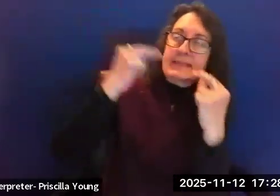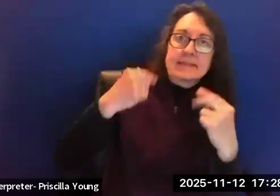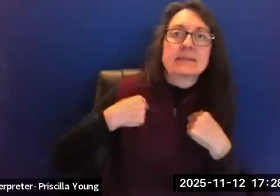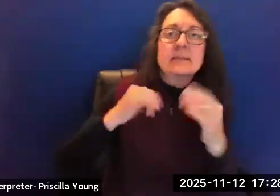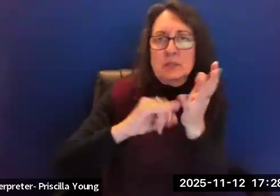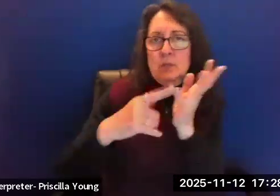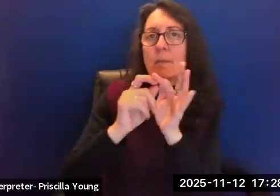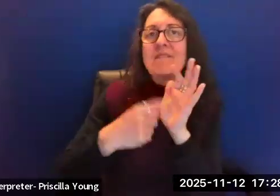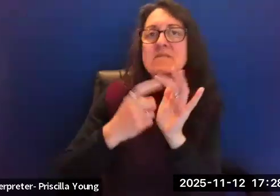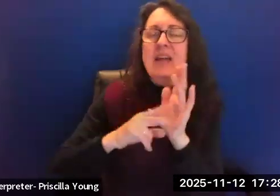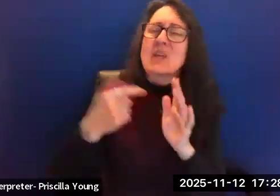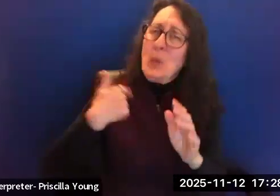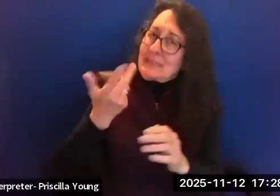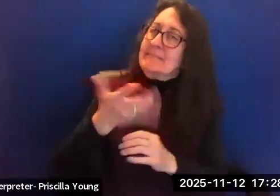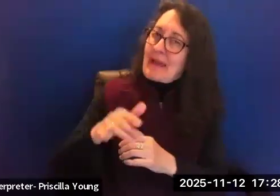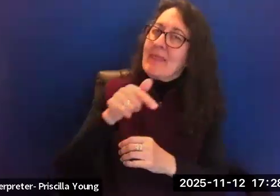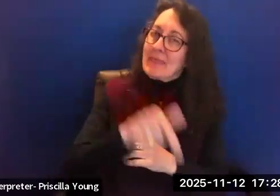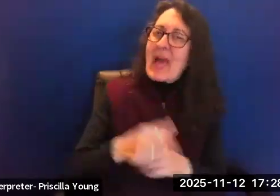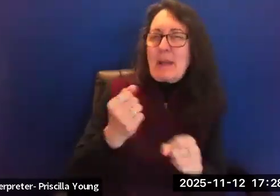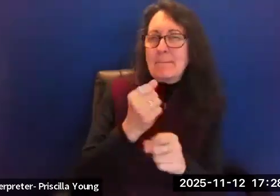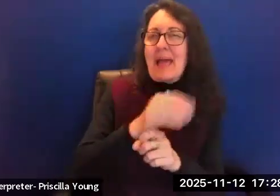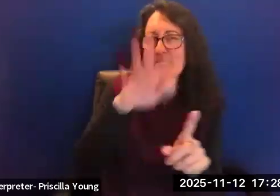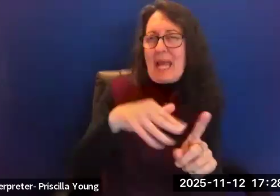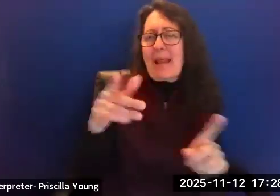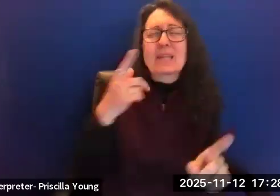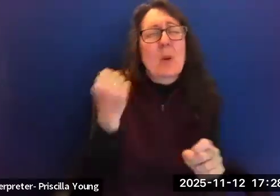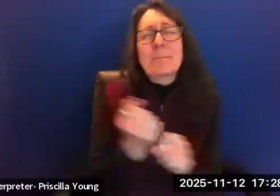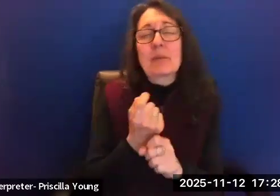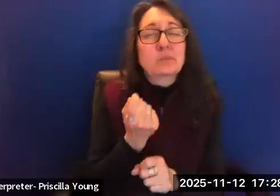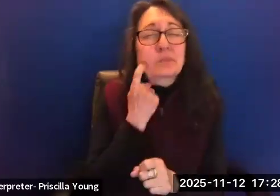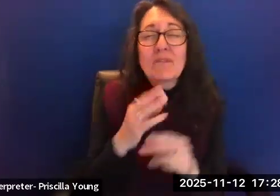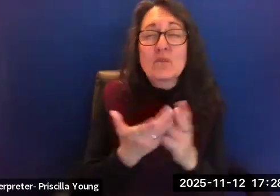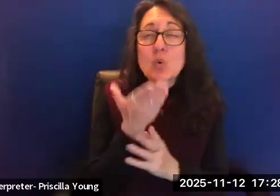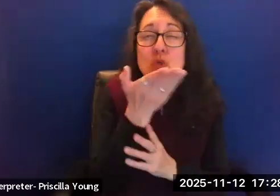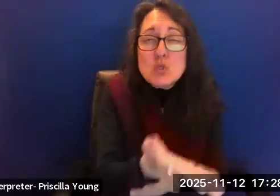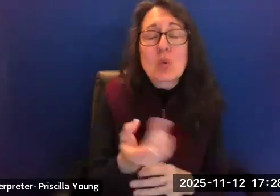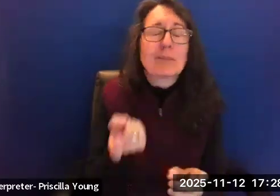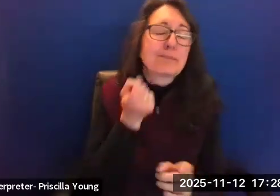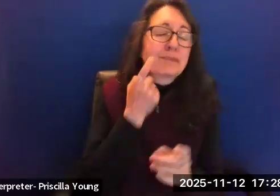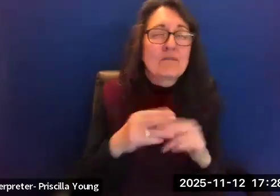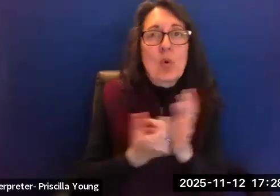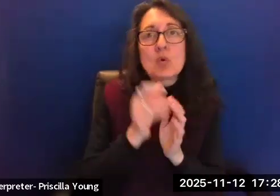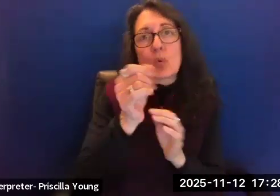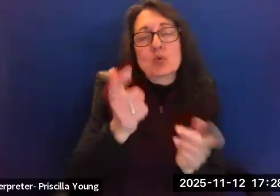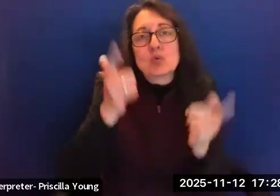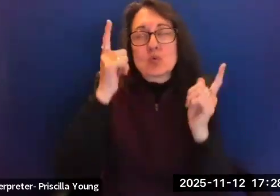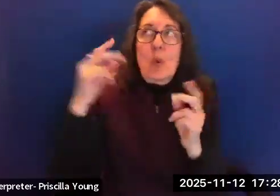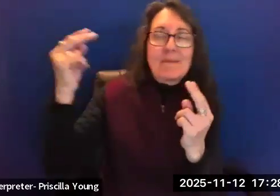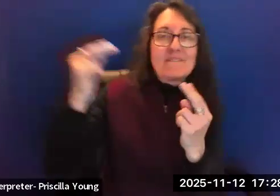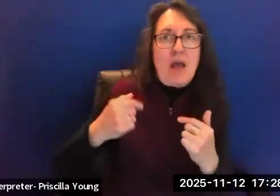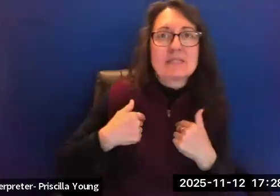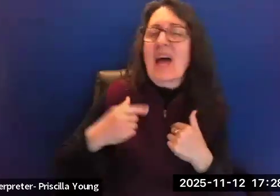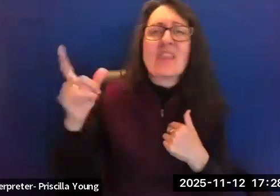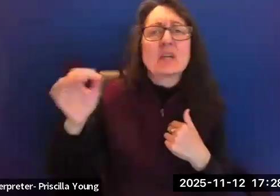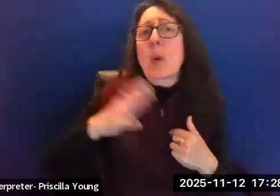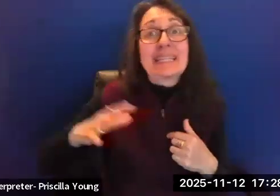as possible for you and your supervisor. Again, they don't need to use the template document to